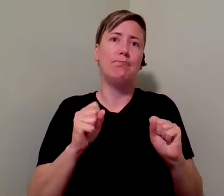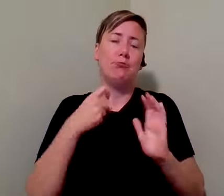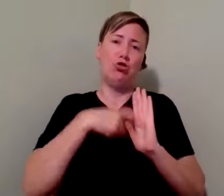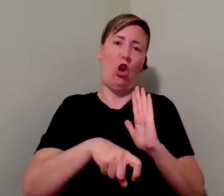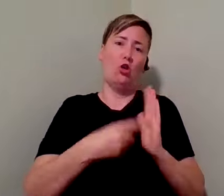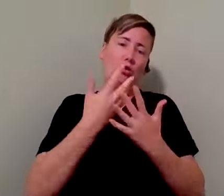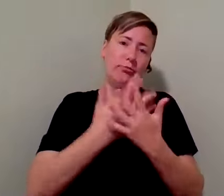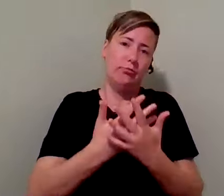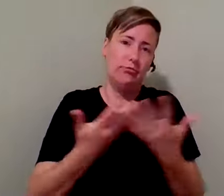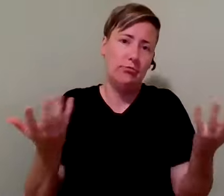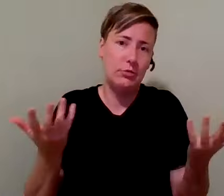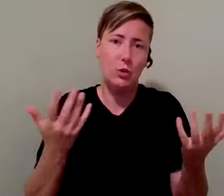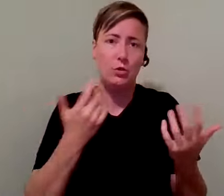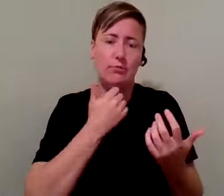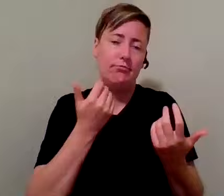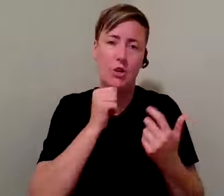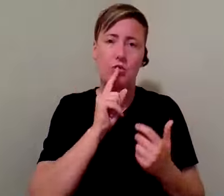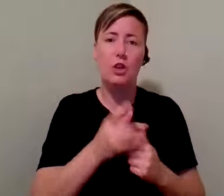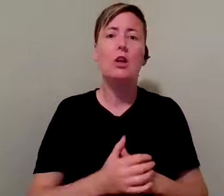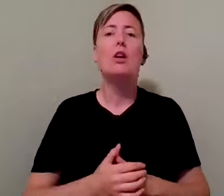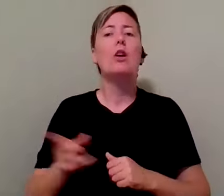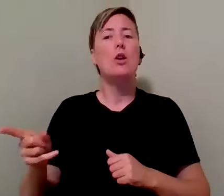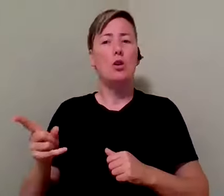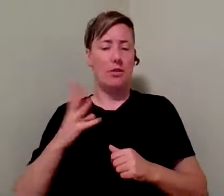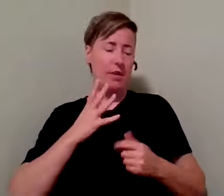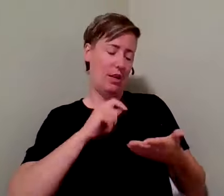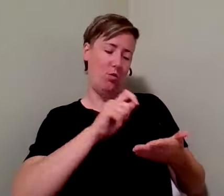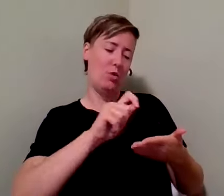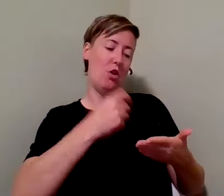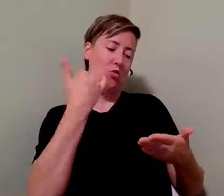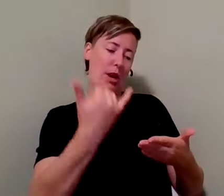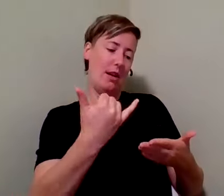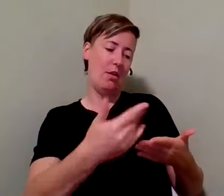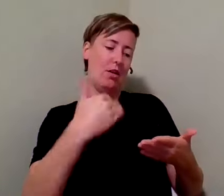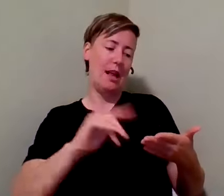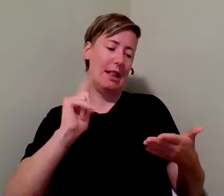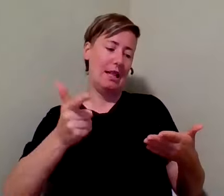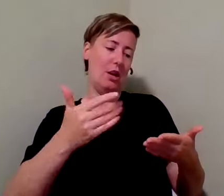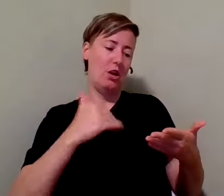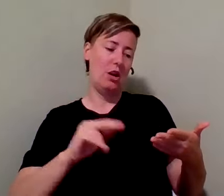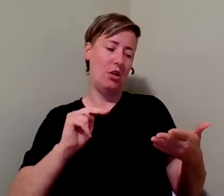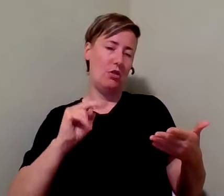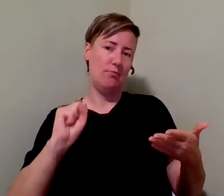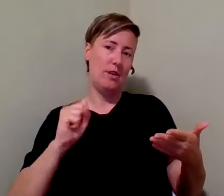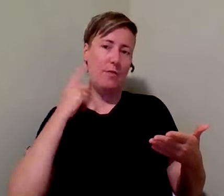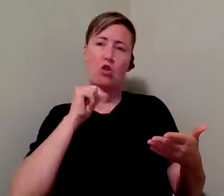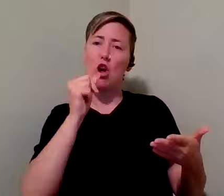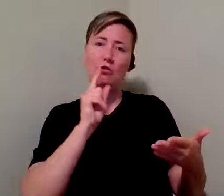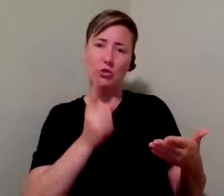he put these little notations on the list. Right now, L for later, NS for not sure. And there was some that I couldn't make.